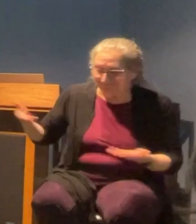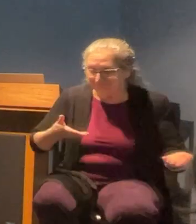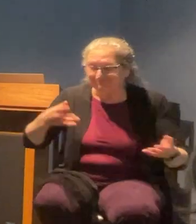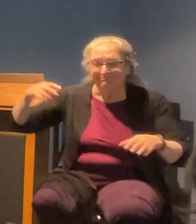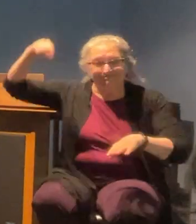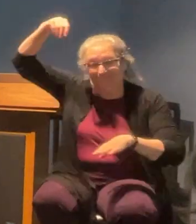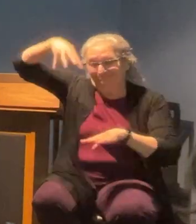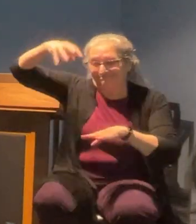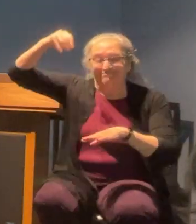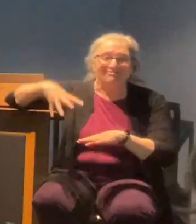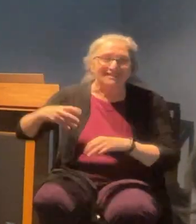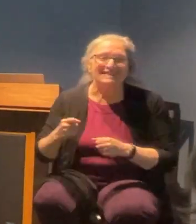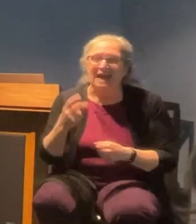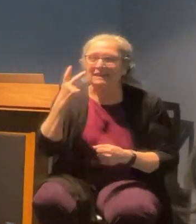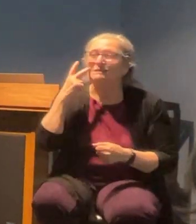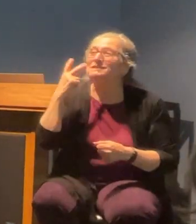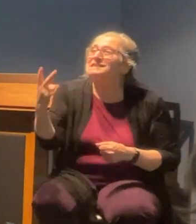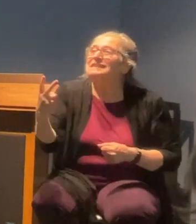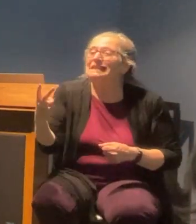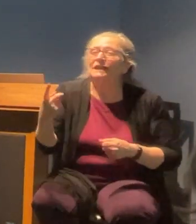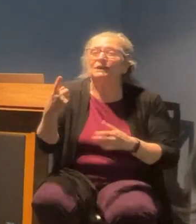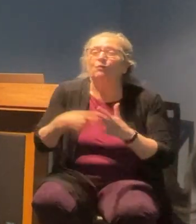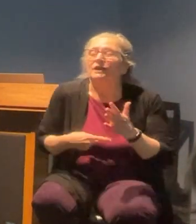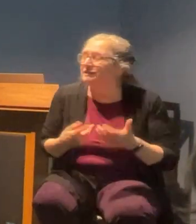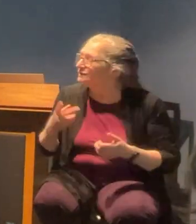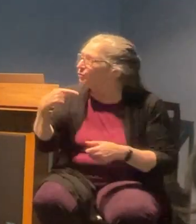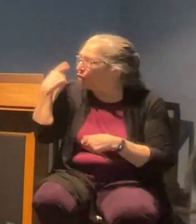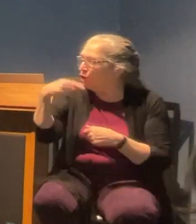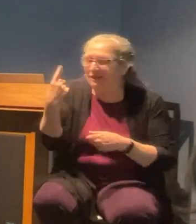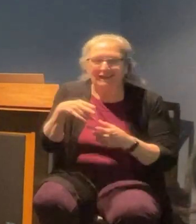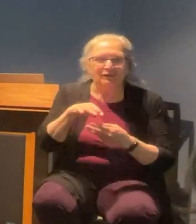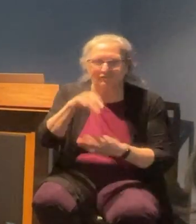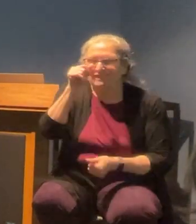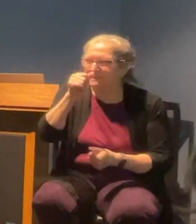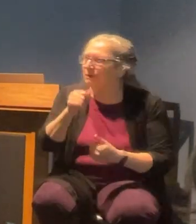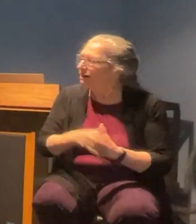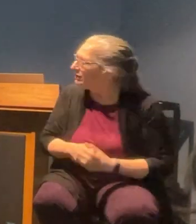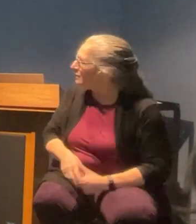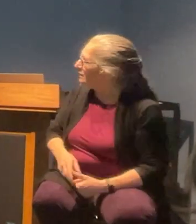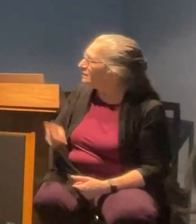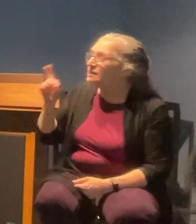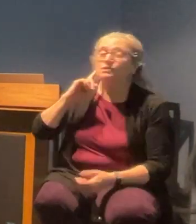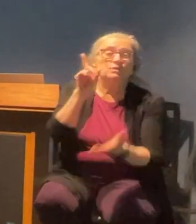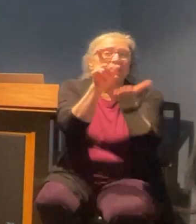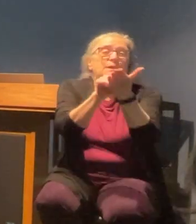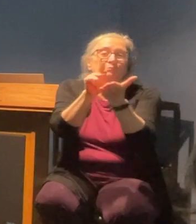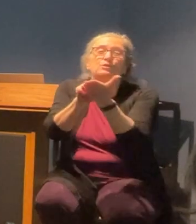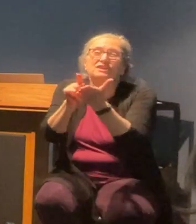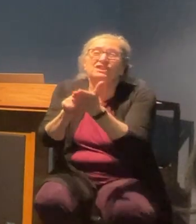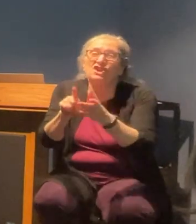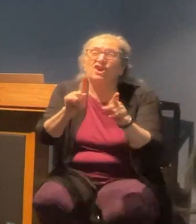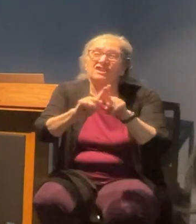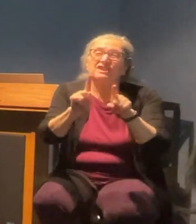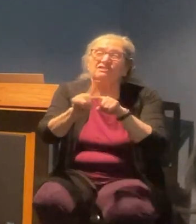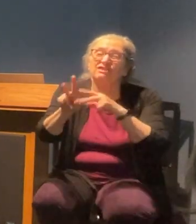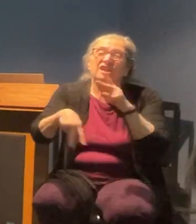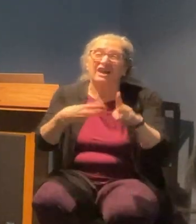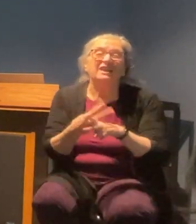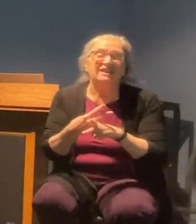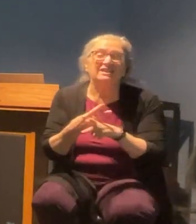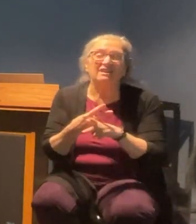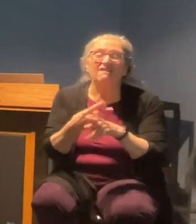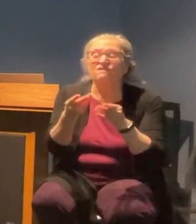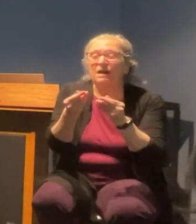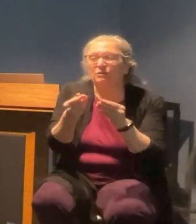invisible. And then I printed them on different kind of fabrics. So good fabrics